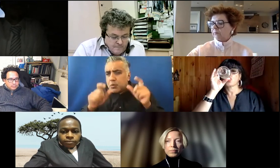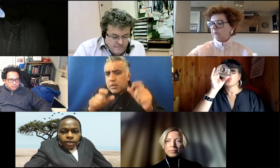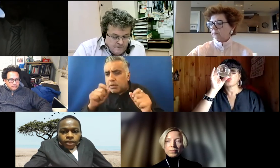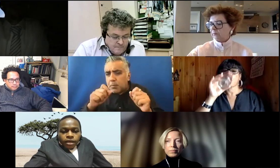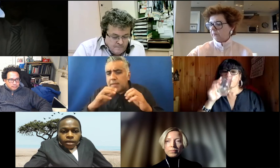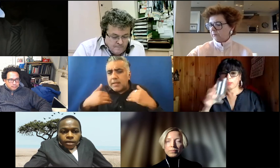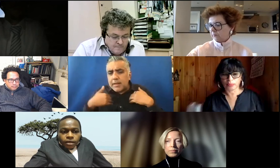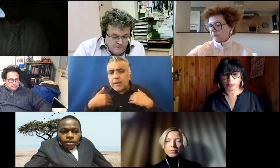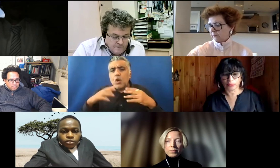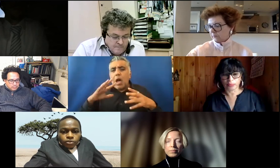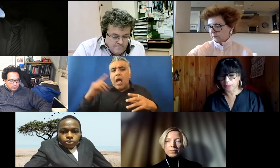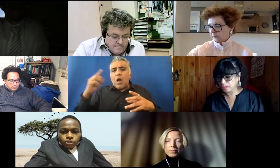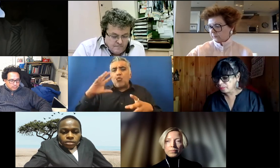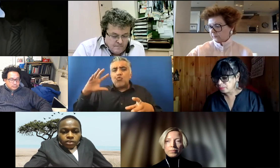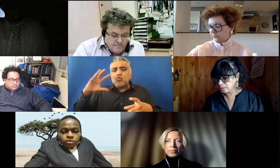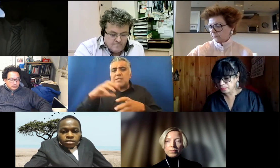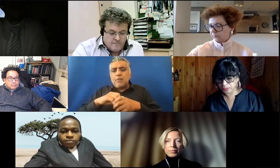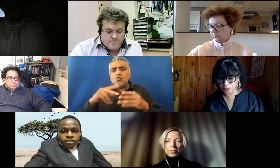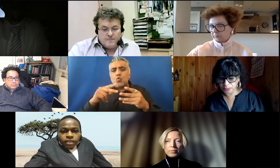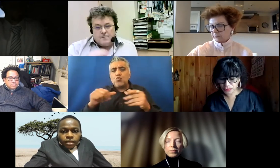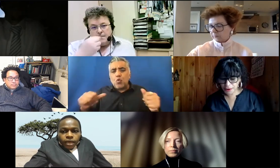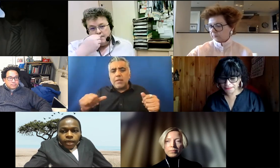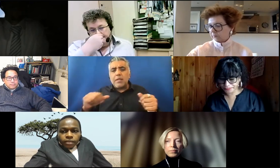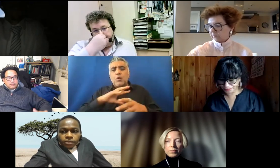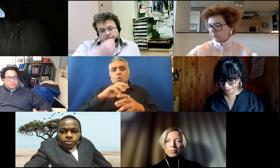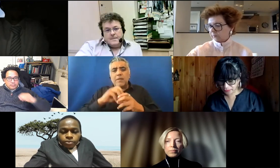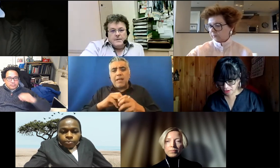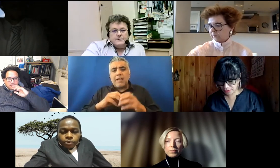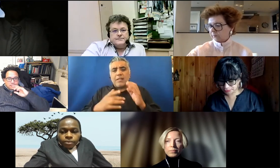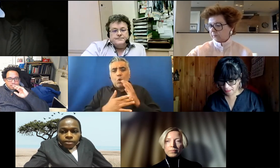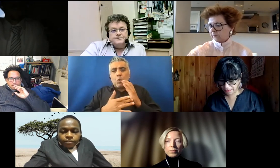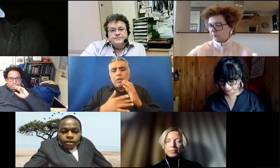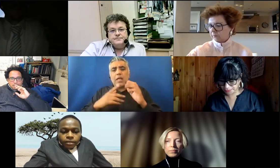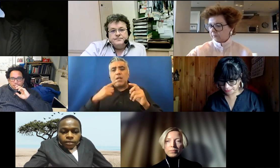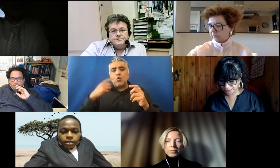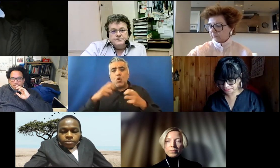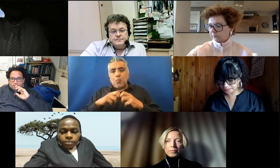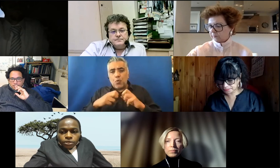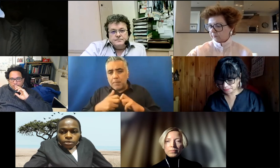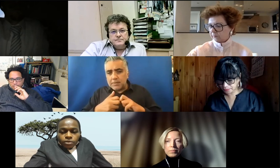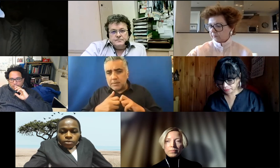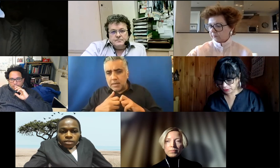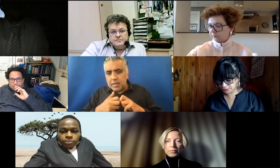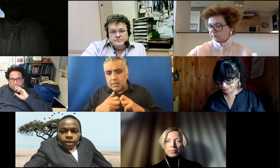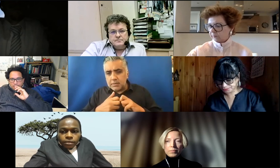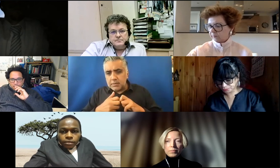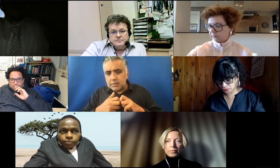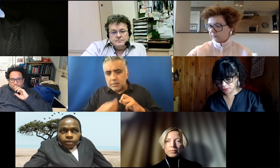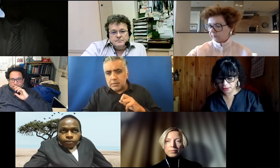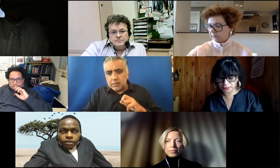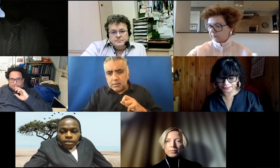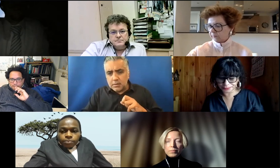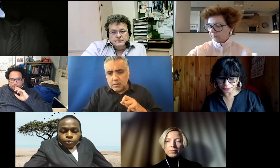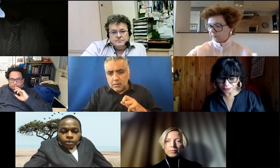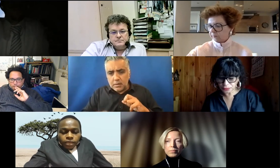inclusive solutions, inclusive tech? I think some of the problems I've had been mentioned on this panel,